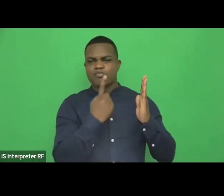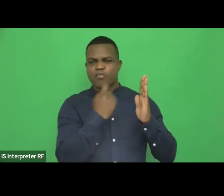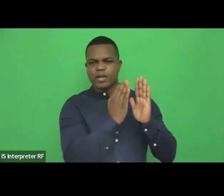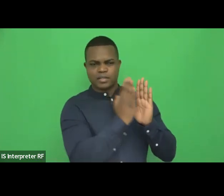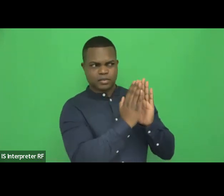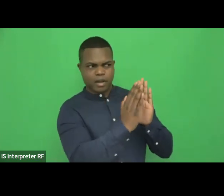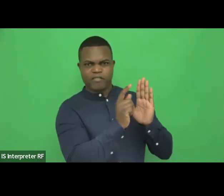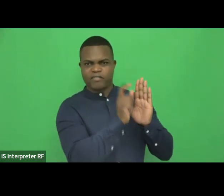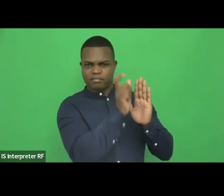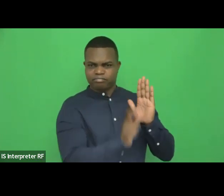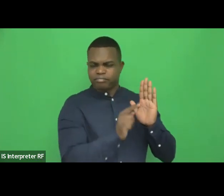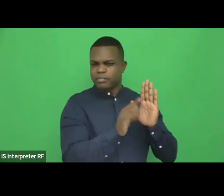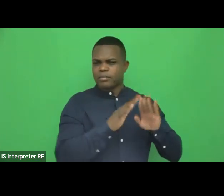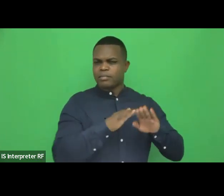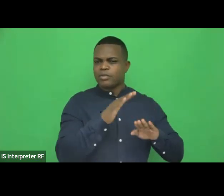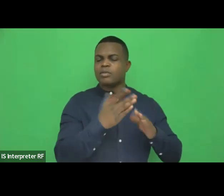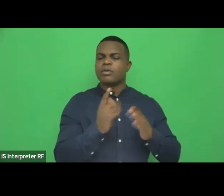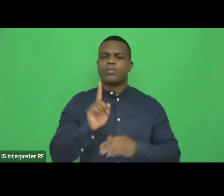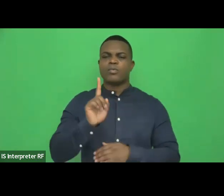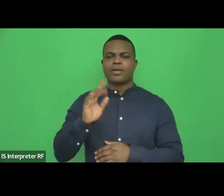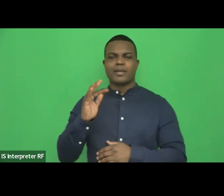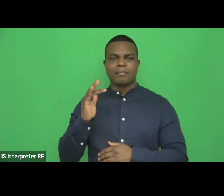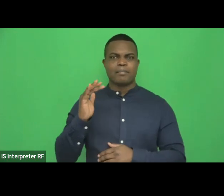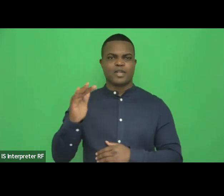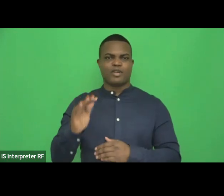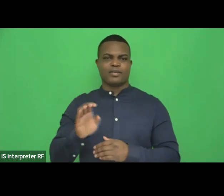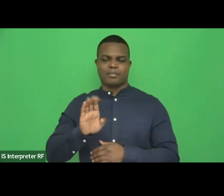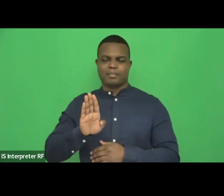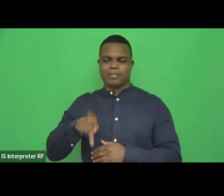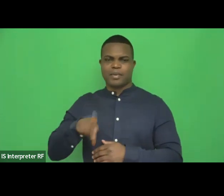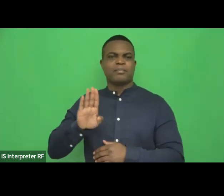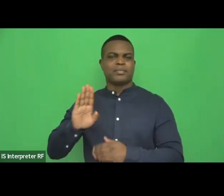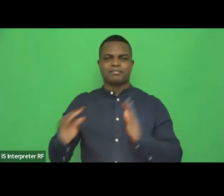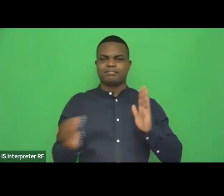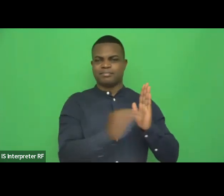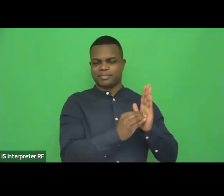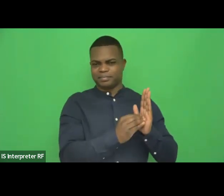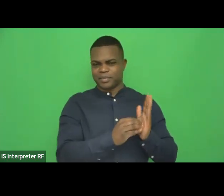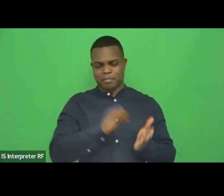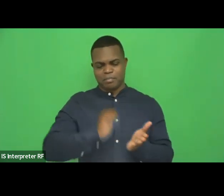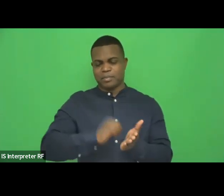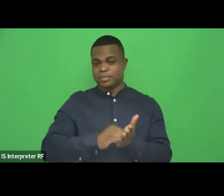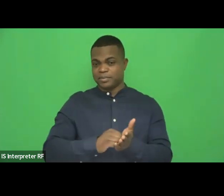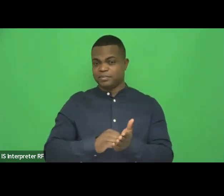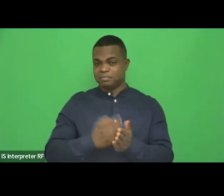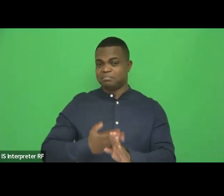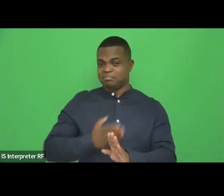So it's already here, it's already there. This isn't something I'm telling you that it's coming